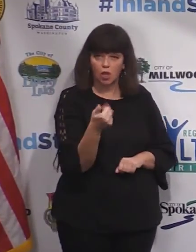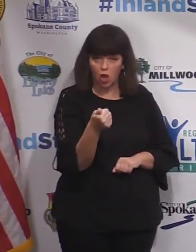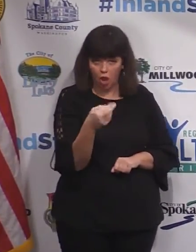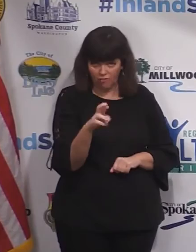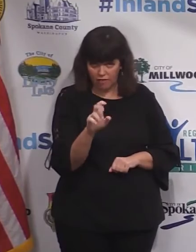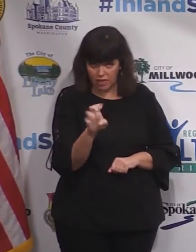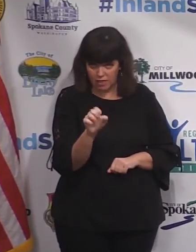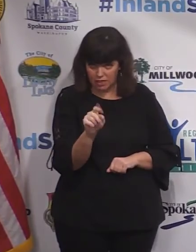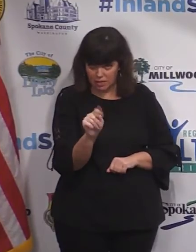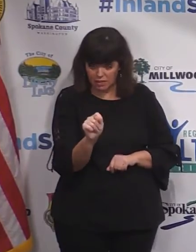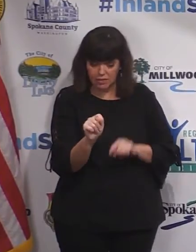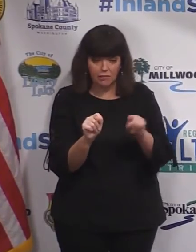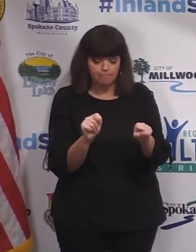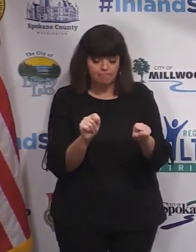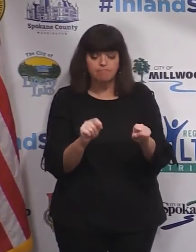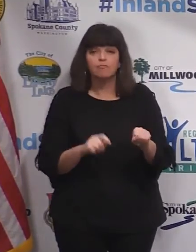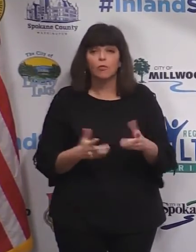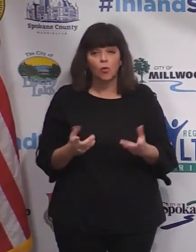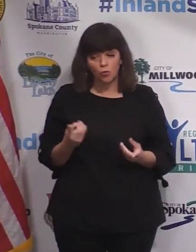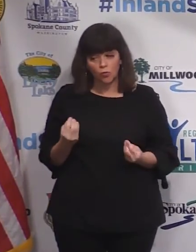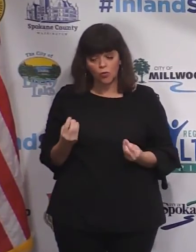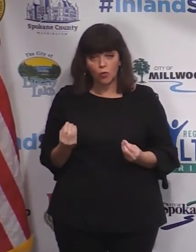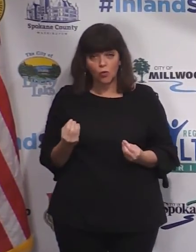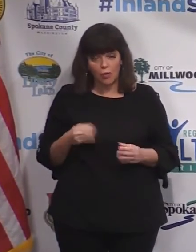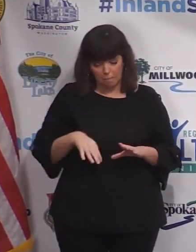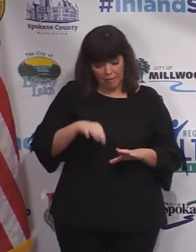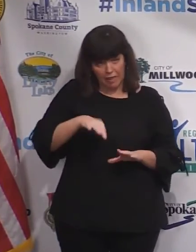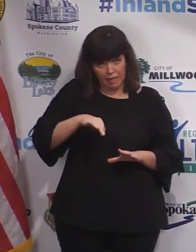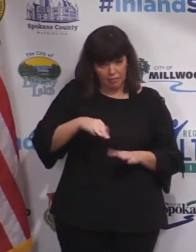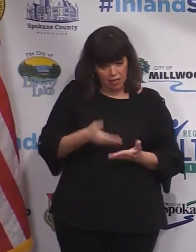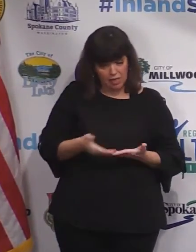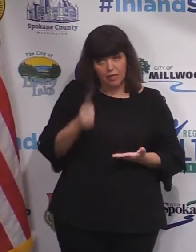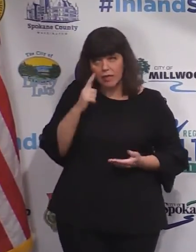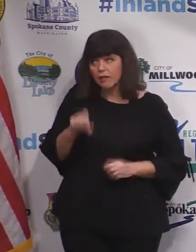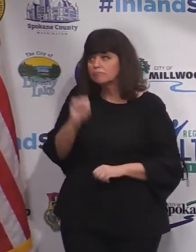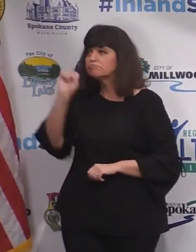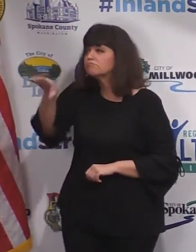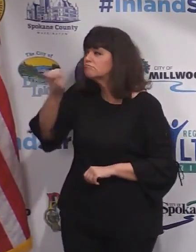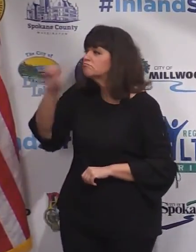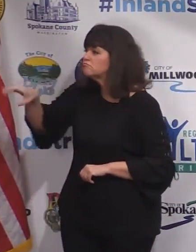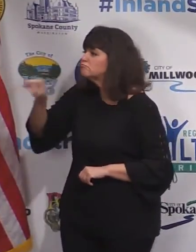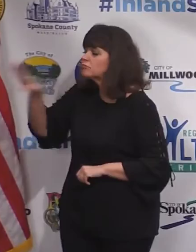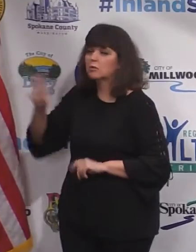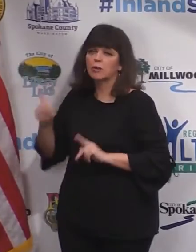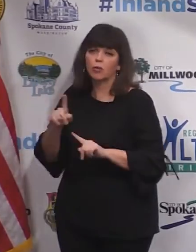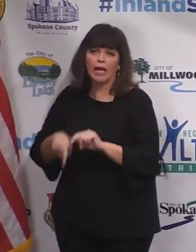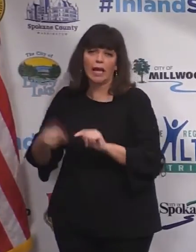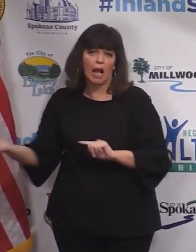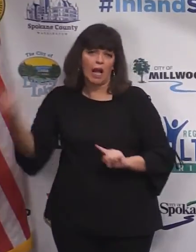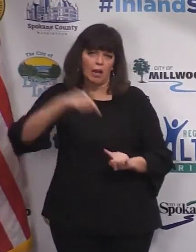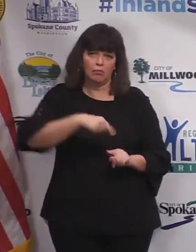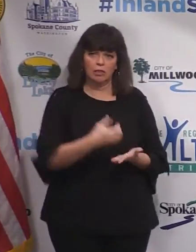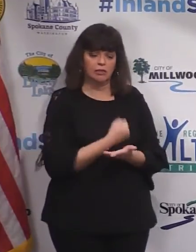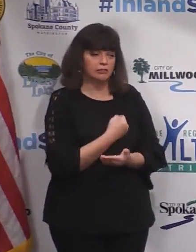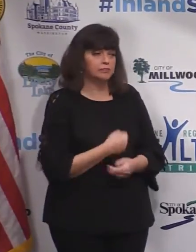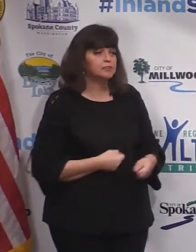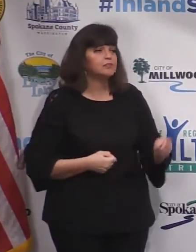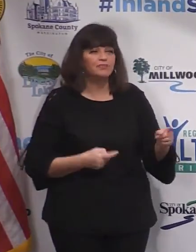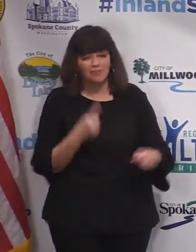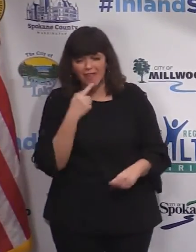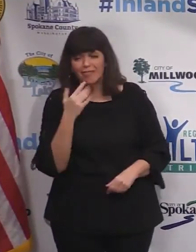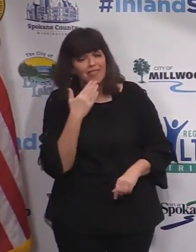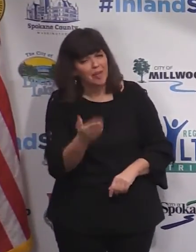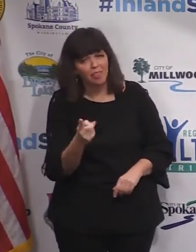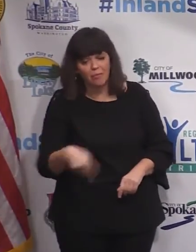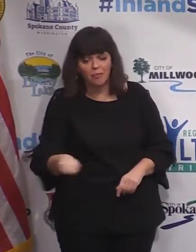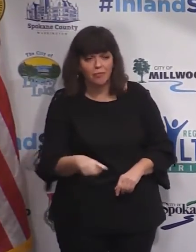possible without the assistance of volunteers. So if that's you, thank you. And for folks that are going to be visiting distribution sites, what are